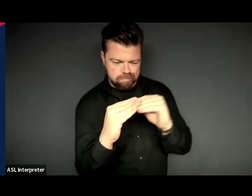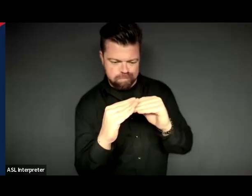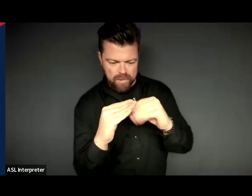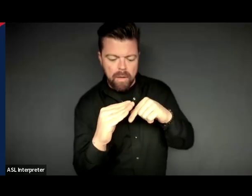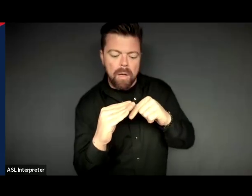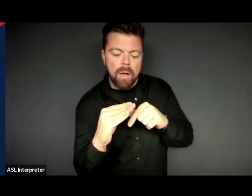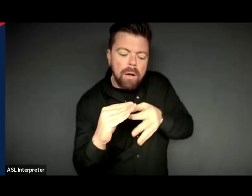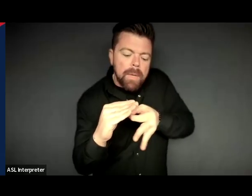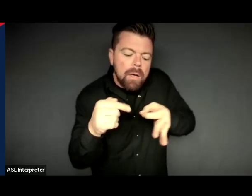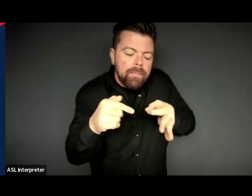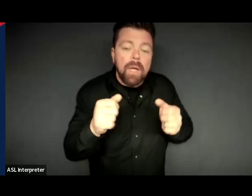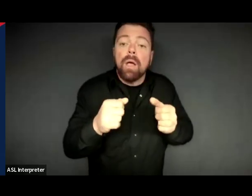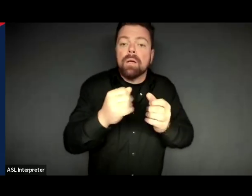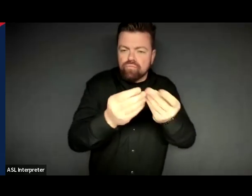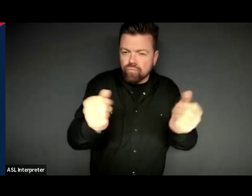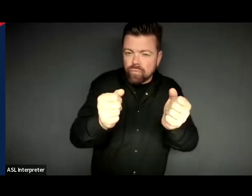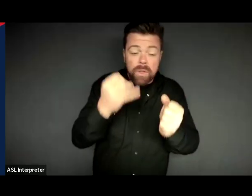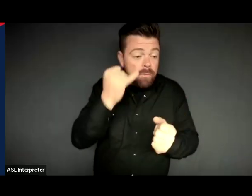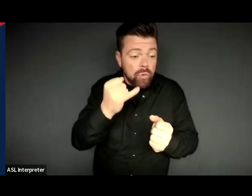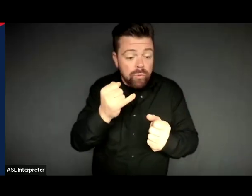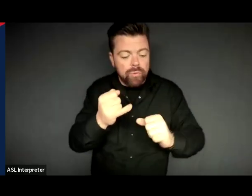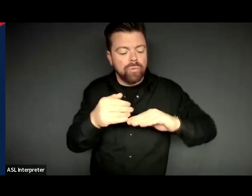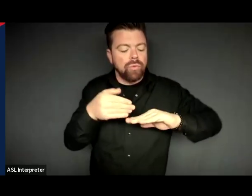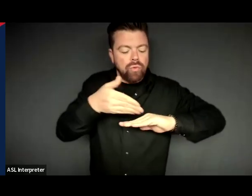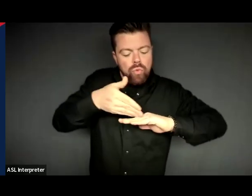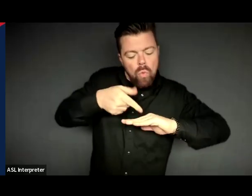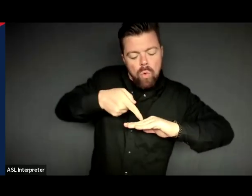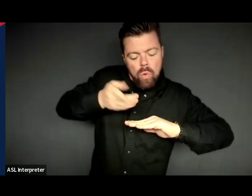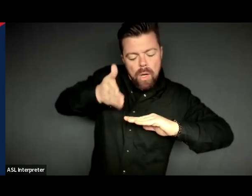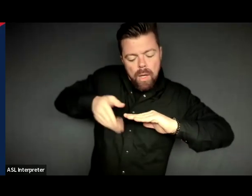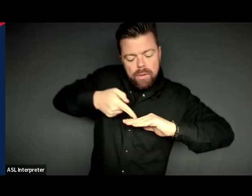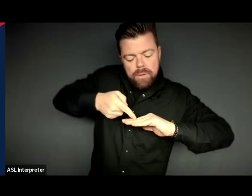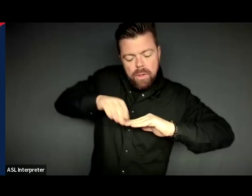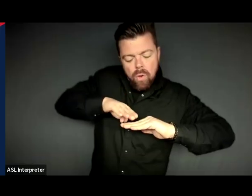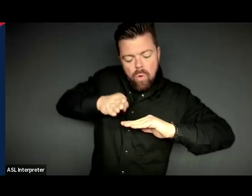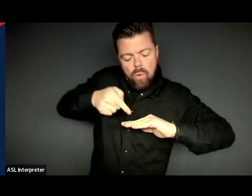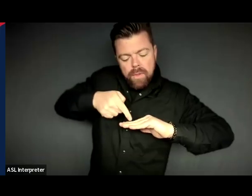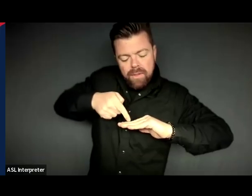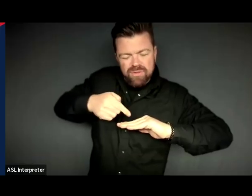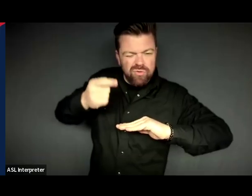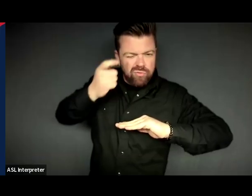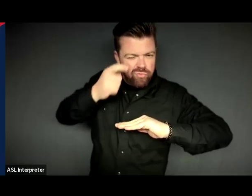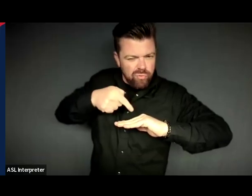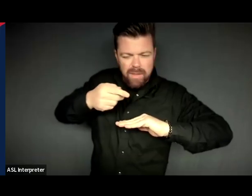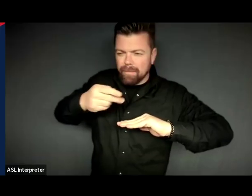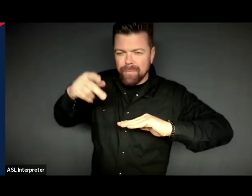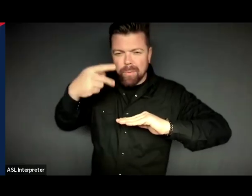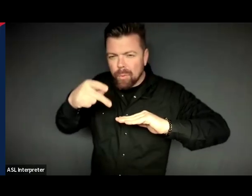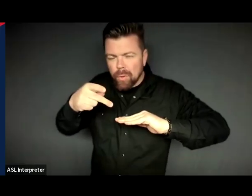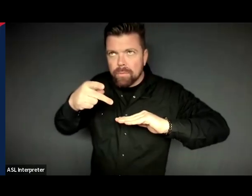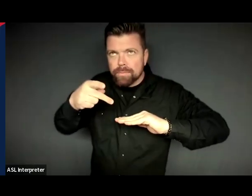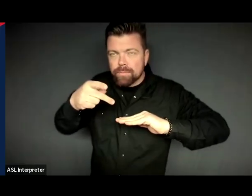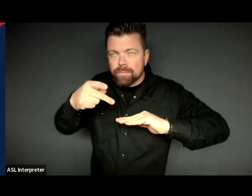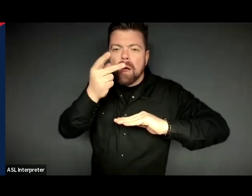look at the edge of that wound, if it's a fresh wound, and it's open, so it's beyond the purple spot or the brown or the